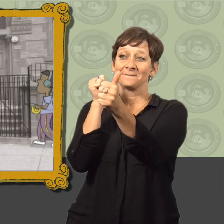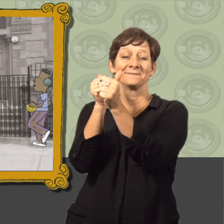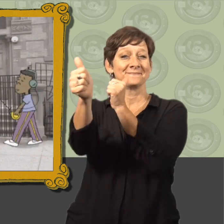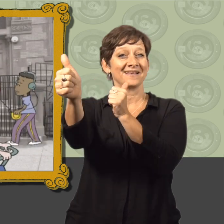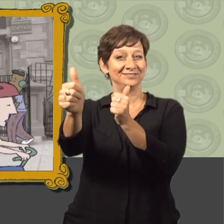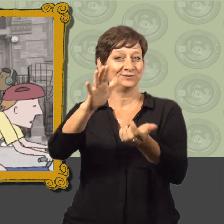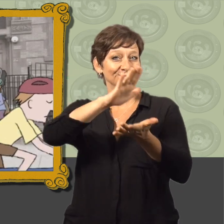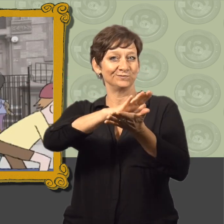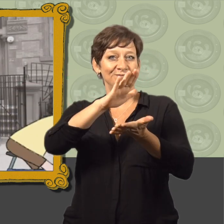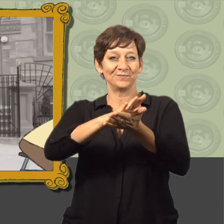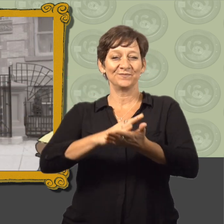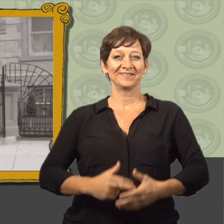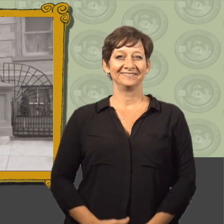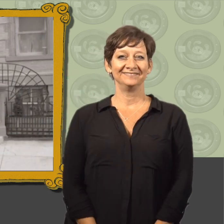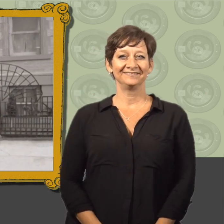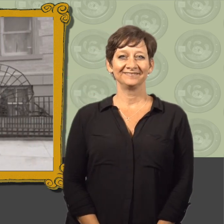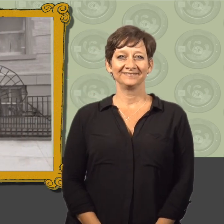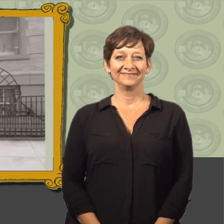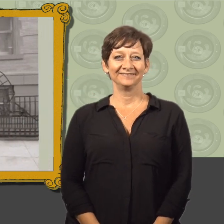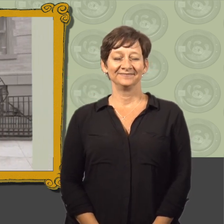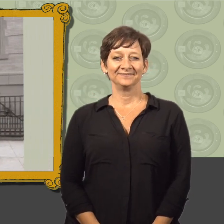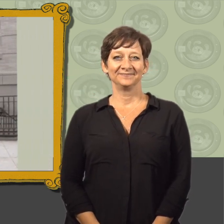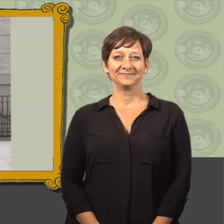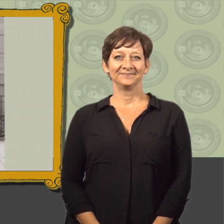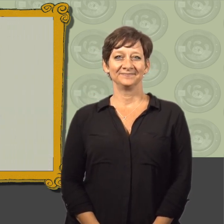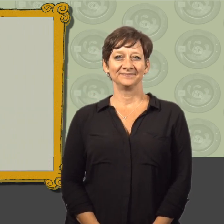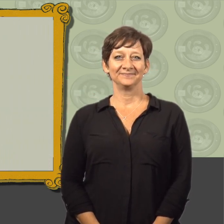Past the school